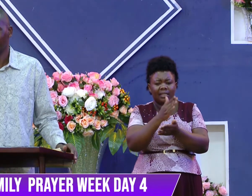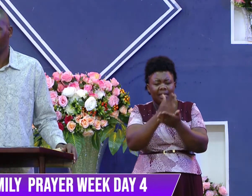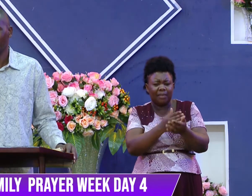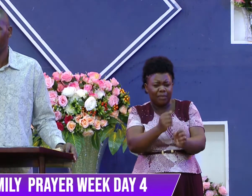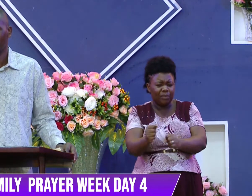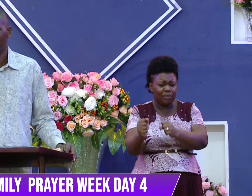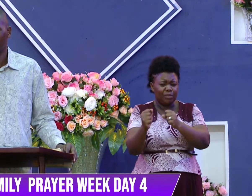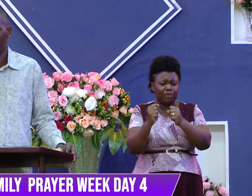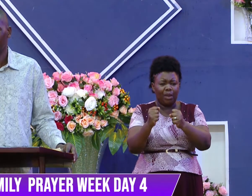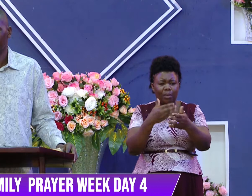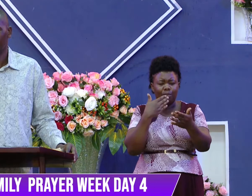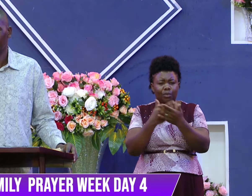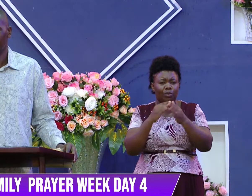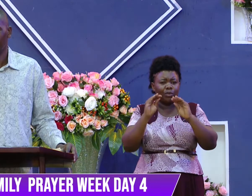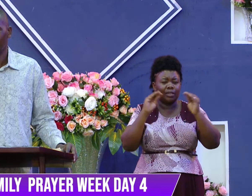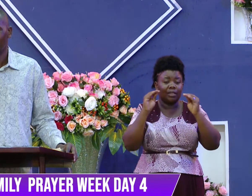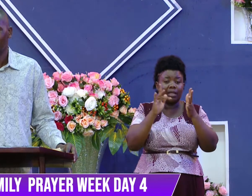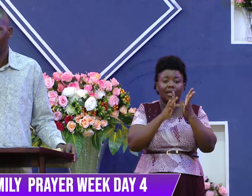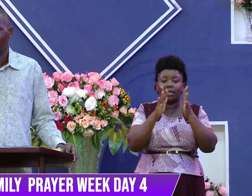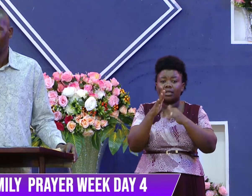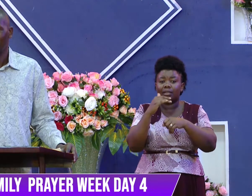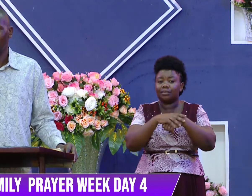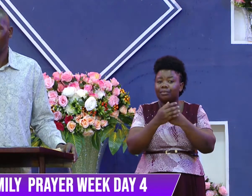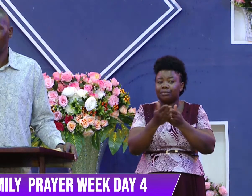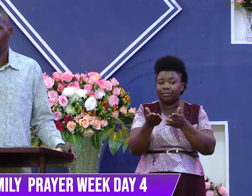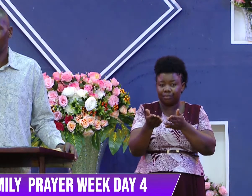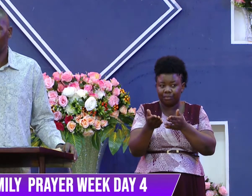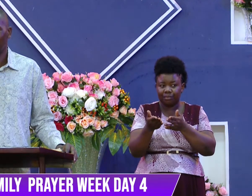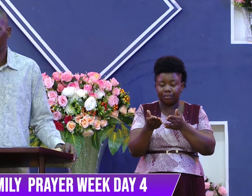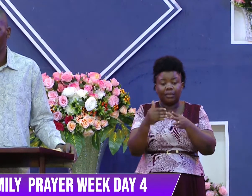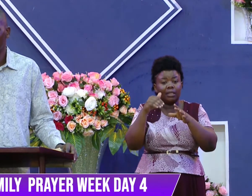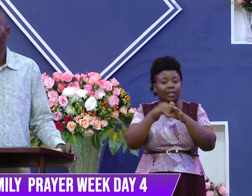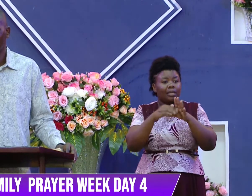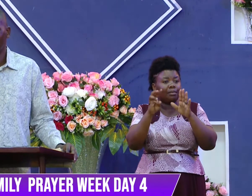And one of the teachings that Jesus made, and it was a strong teaching.